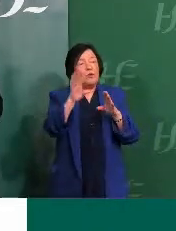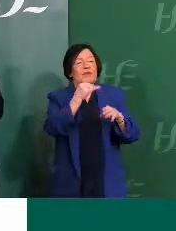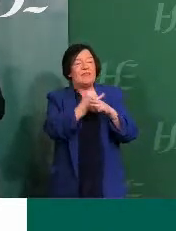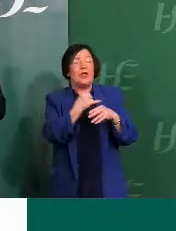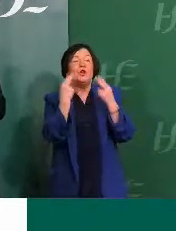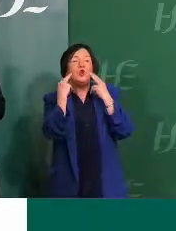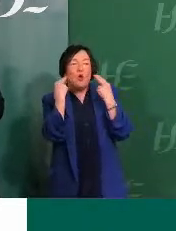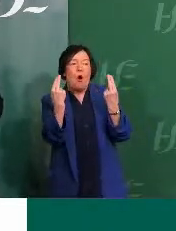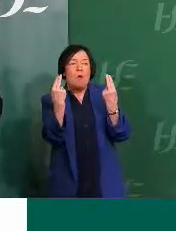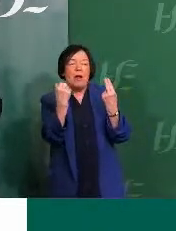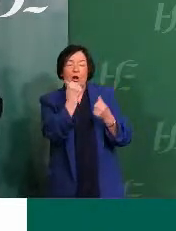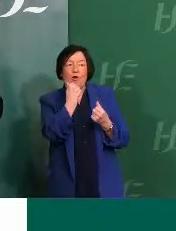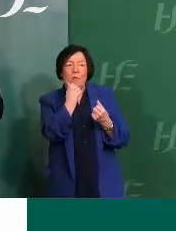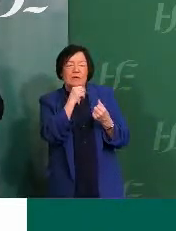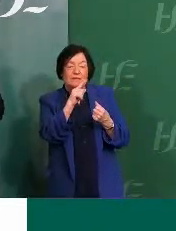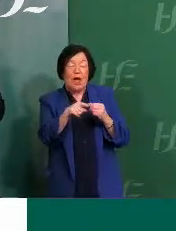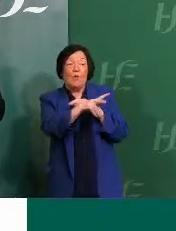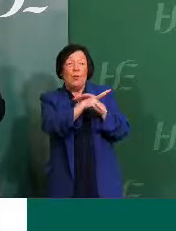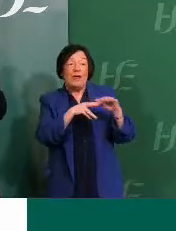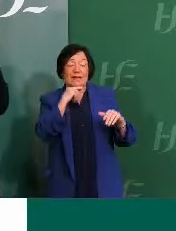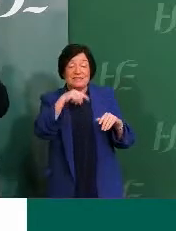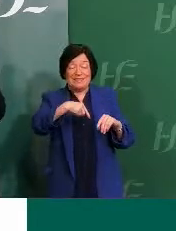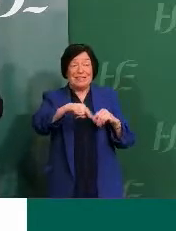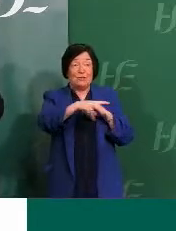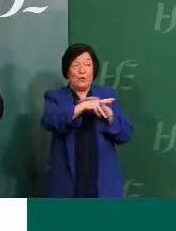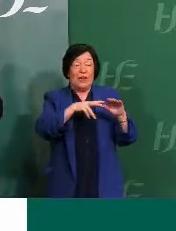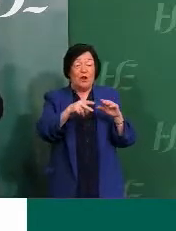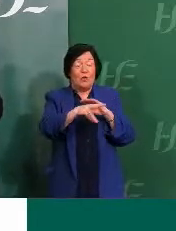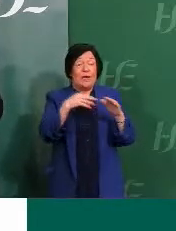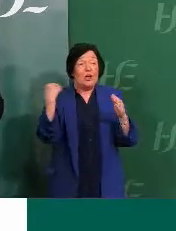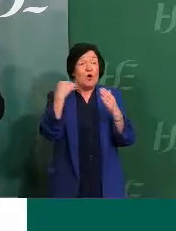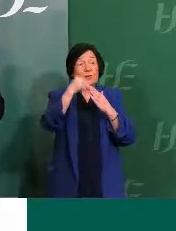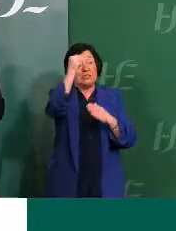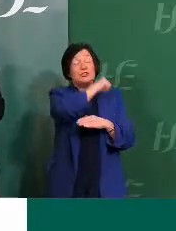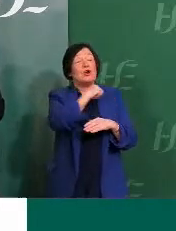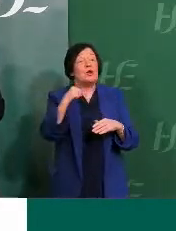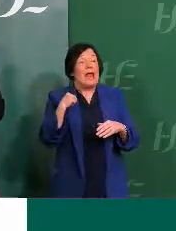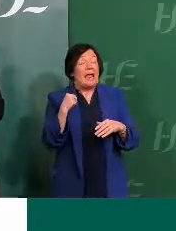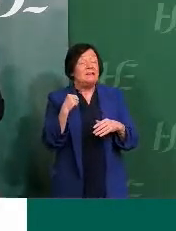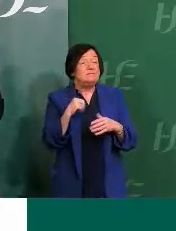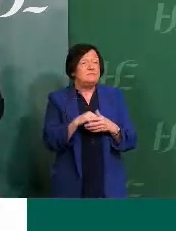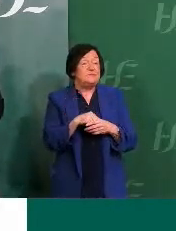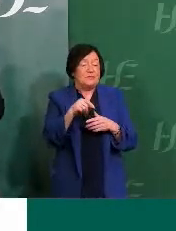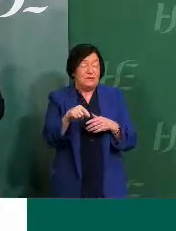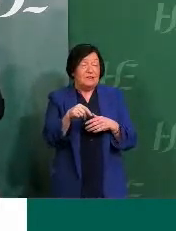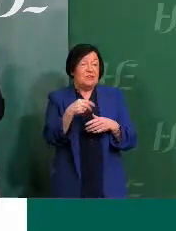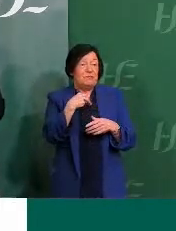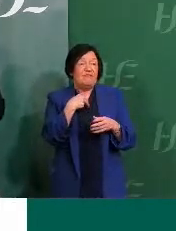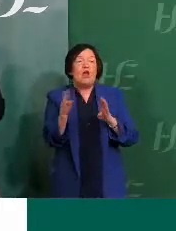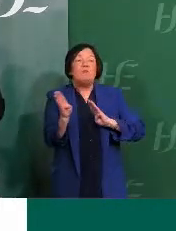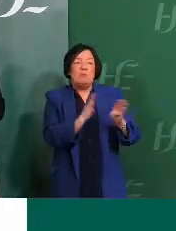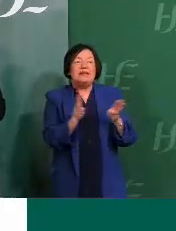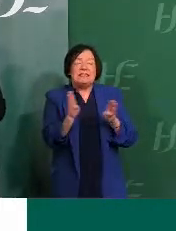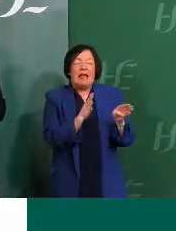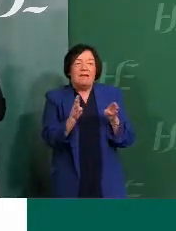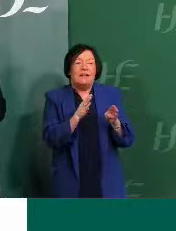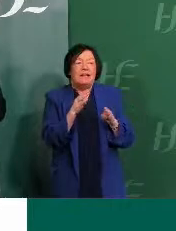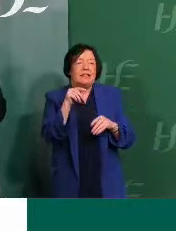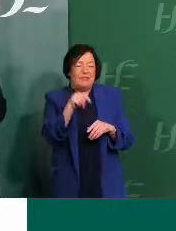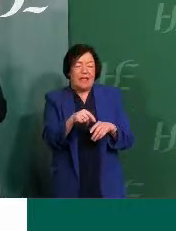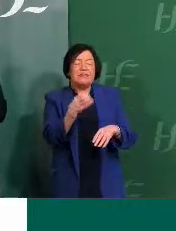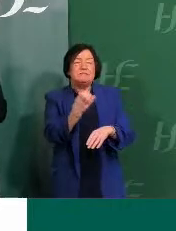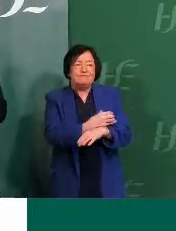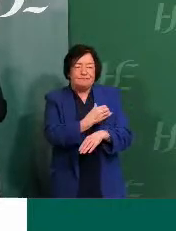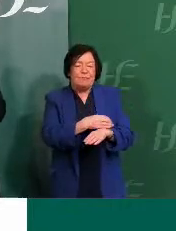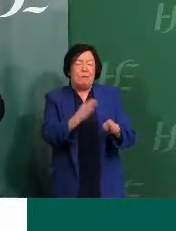normal range for the week, but that is because this week, or the week up to Sunday any year, would be very busy. So they are continuing